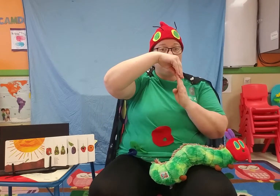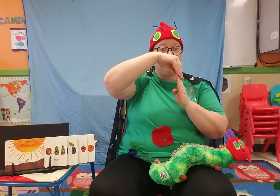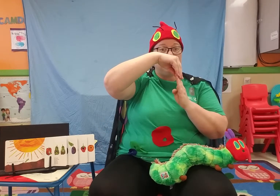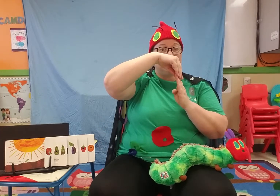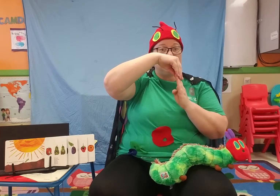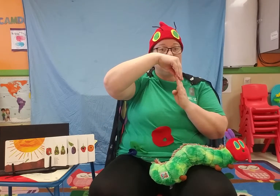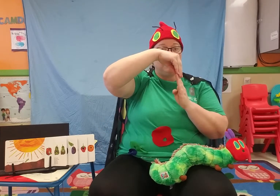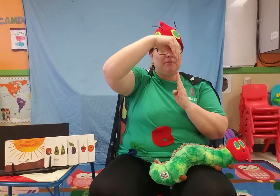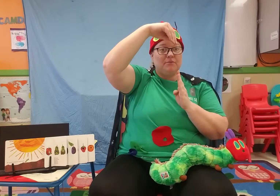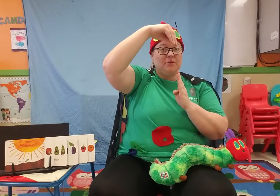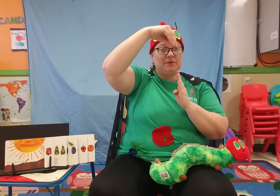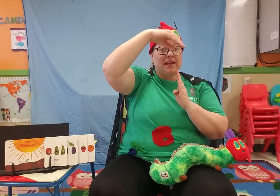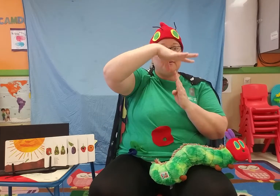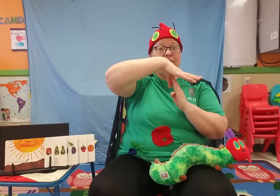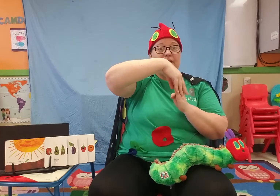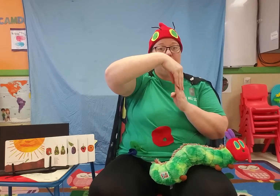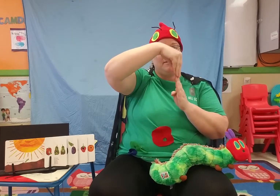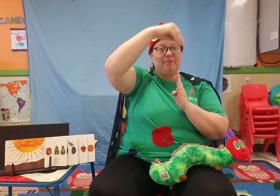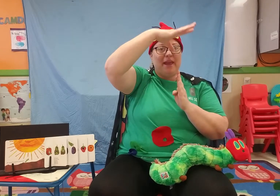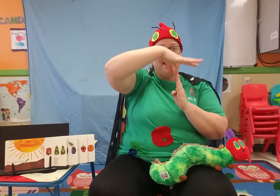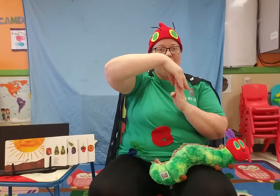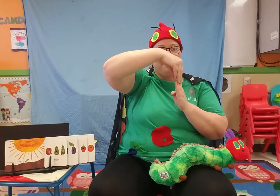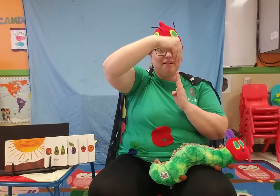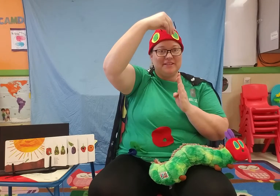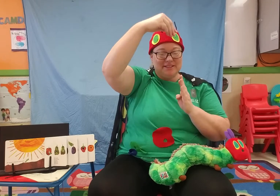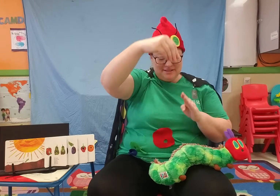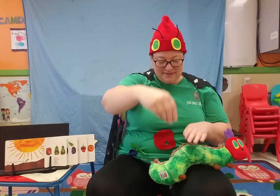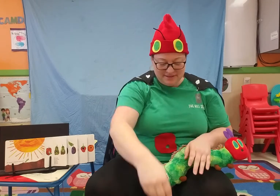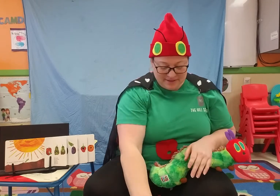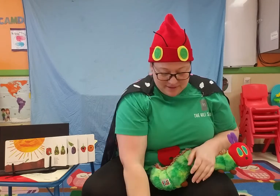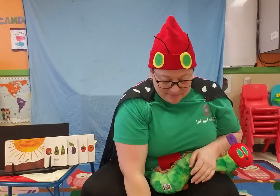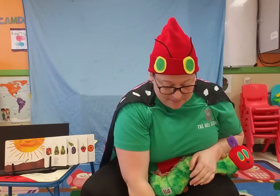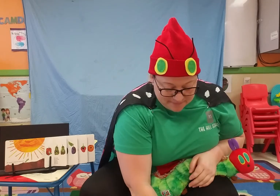it and pulls up pears.